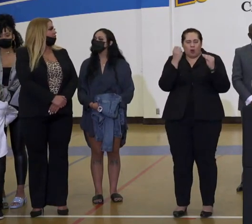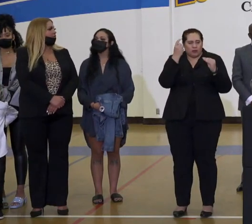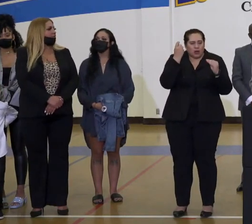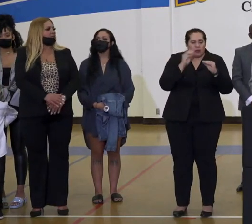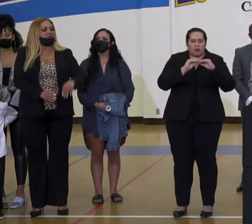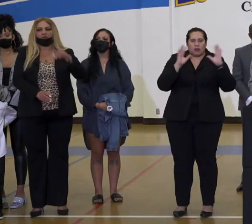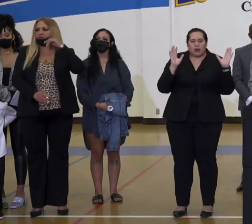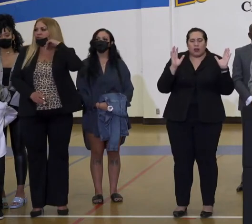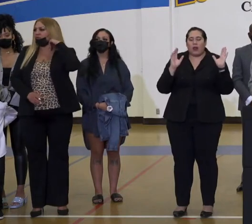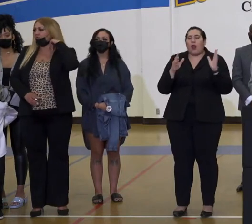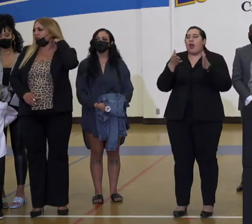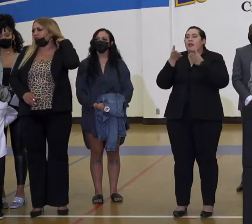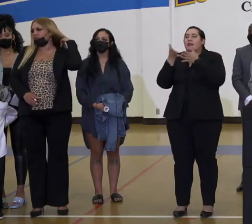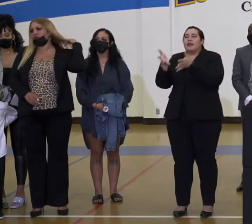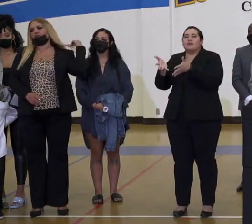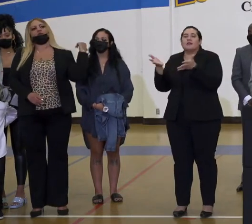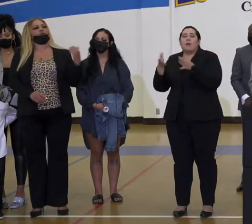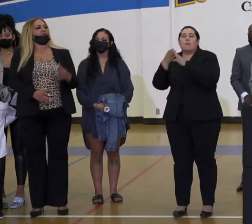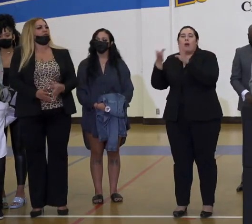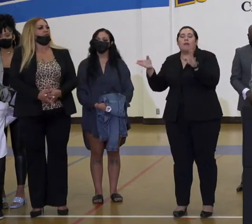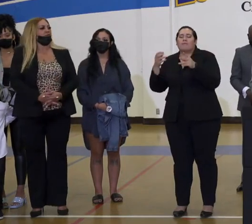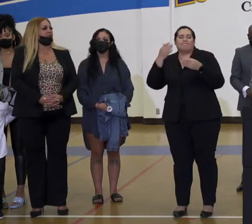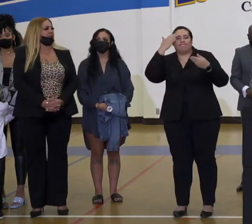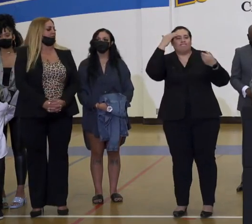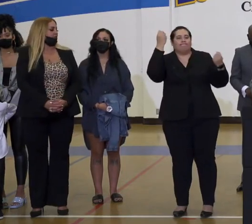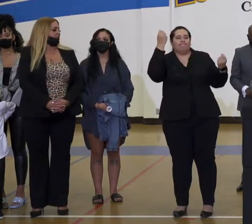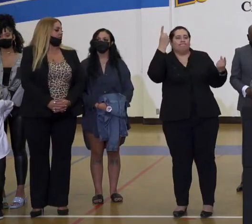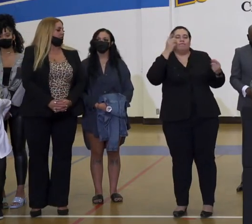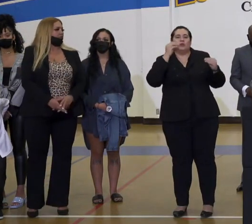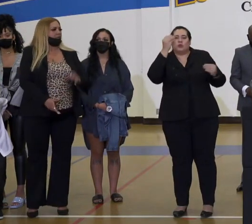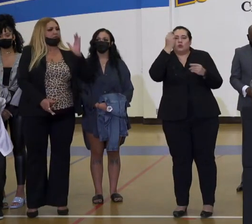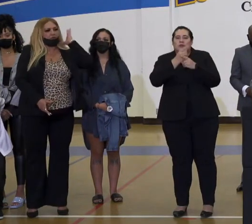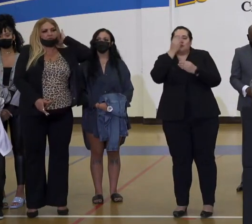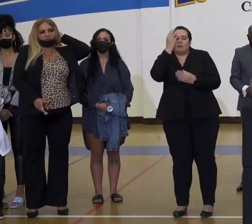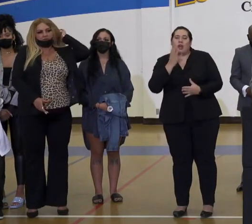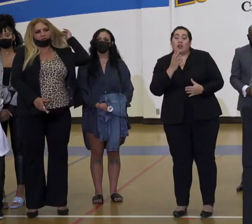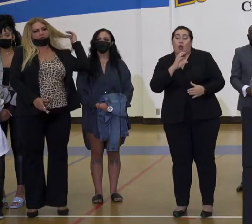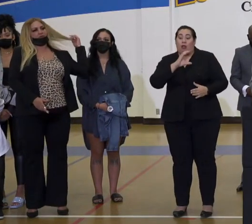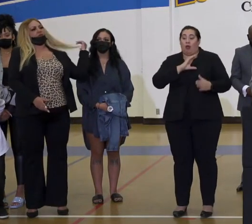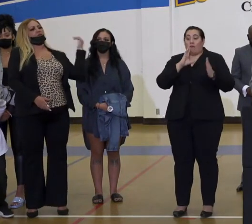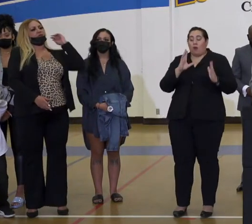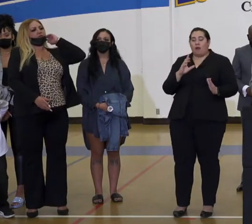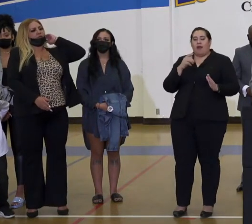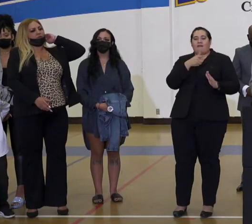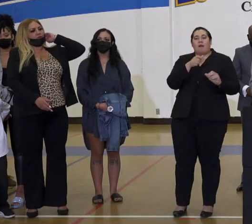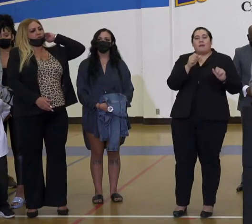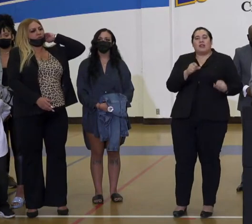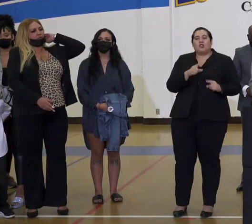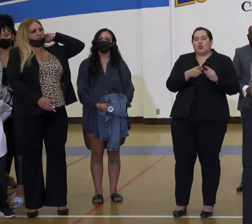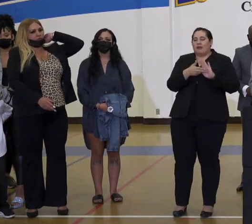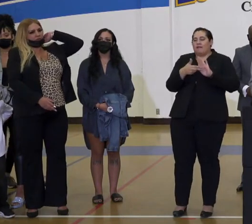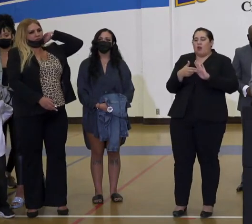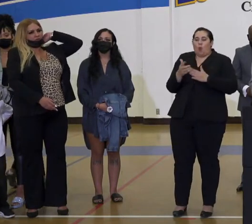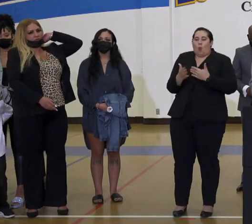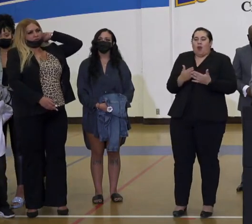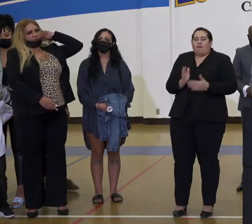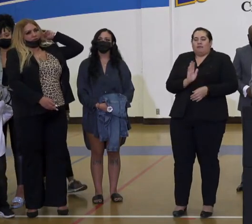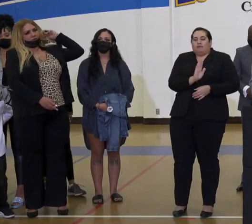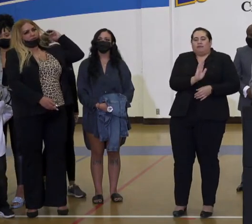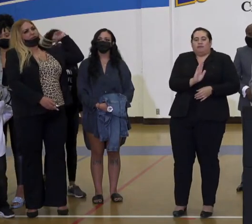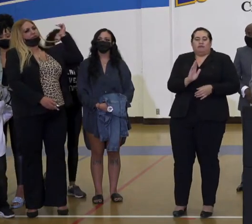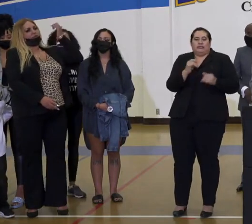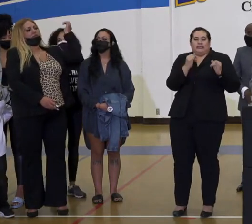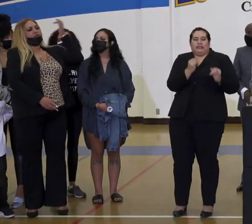leaves the public uninformed and law enforcement the ability to define intervention at whatever